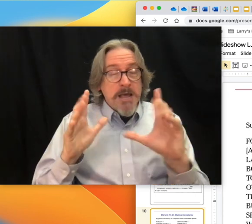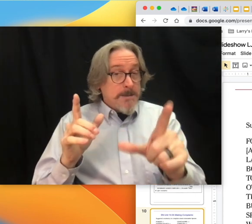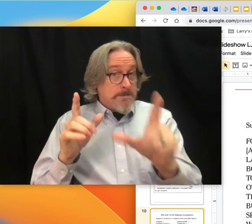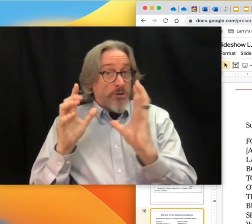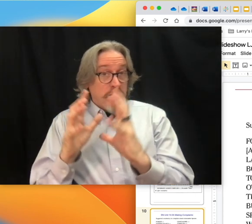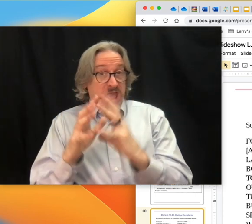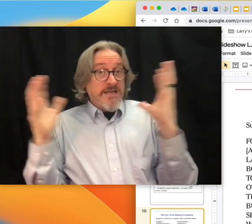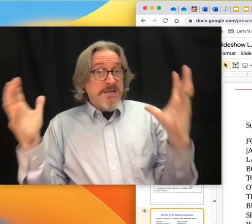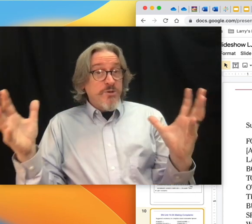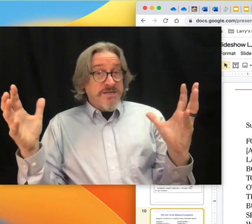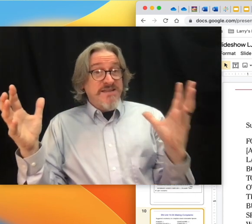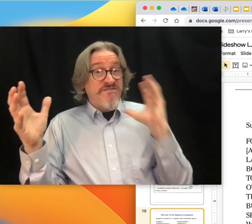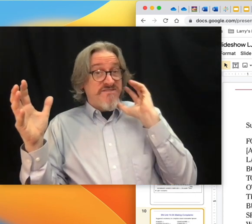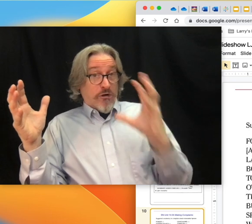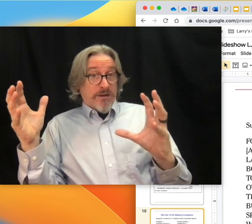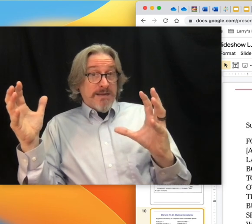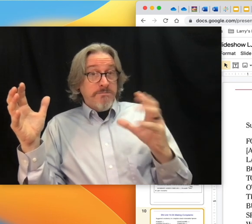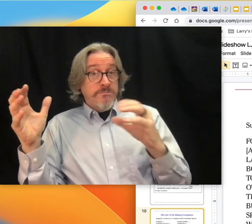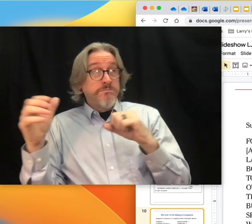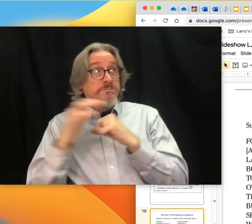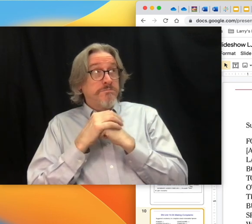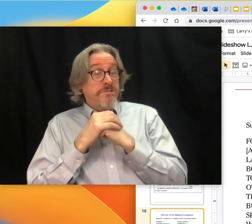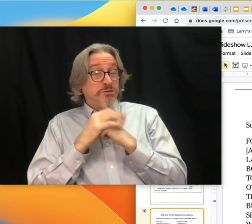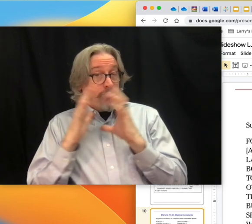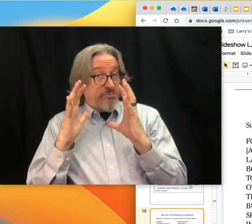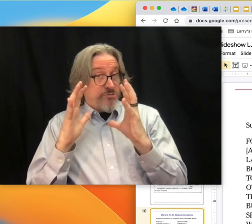two. Anytime you want to say very,